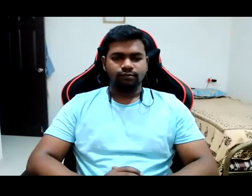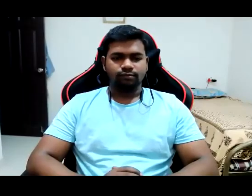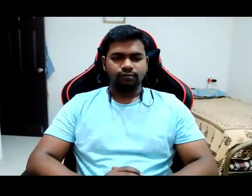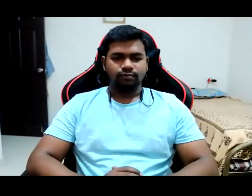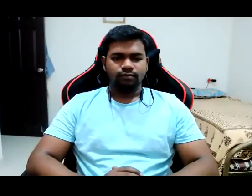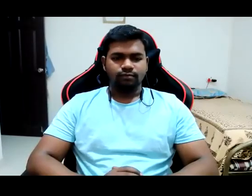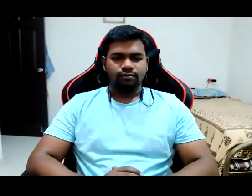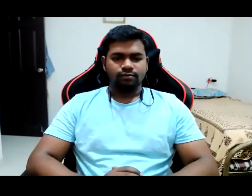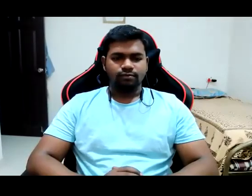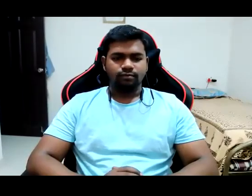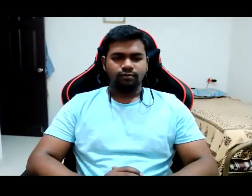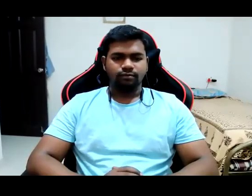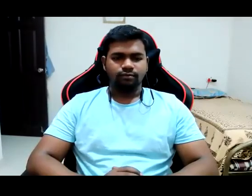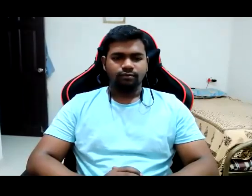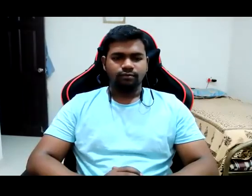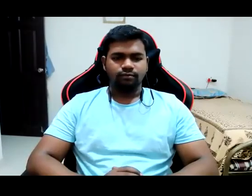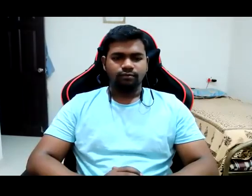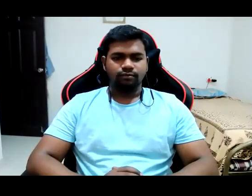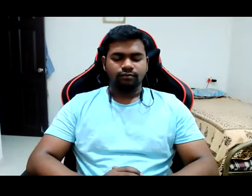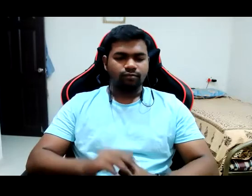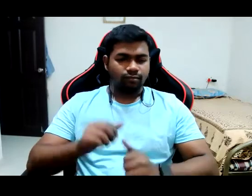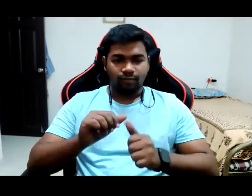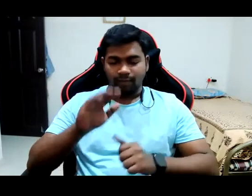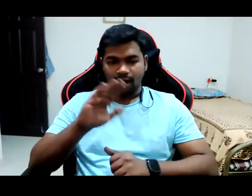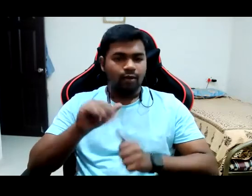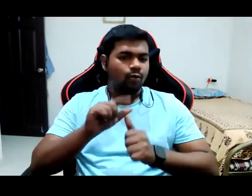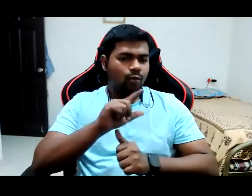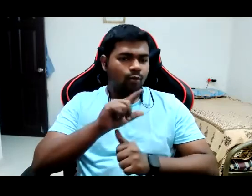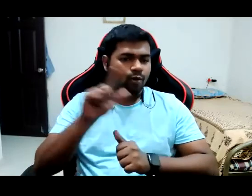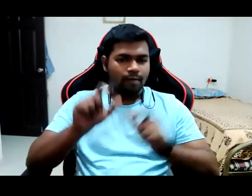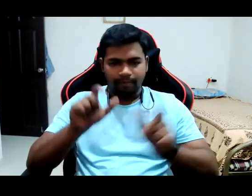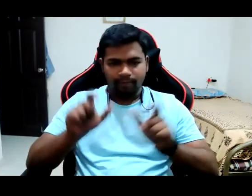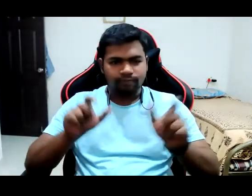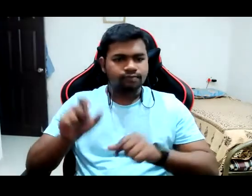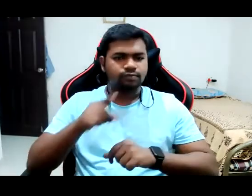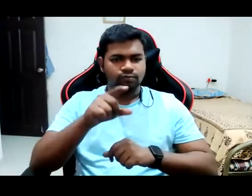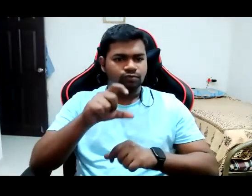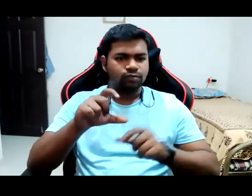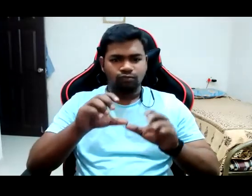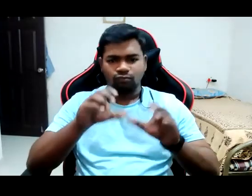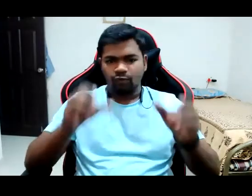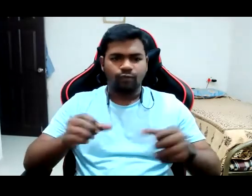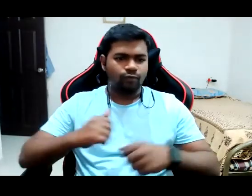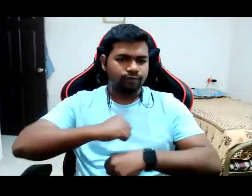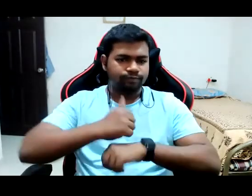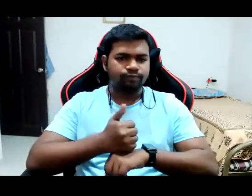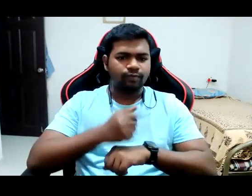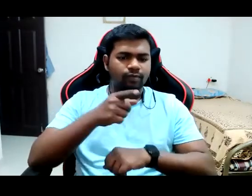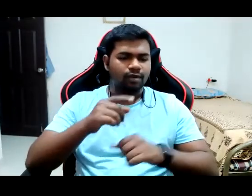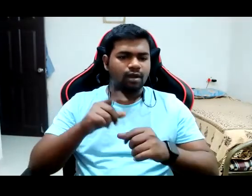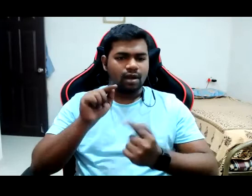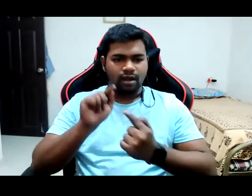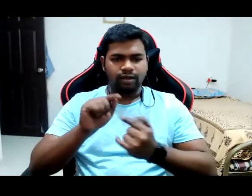Awesome. Cool. Hi, everyone. My name is Karthik. I'm one of the co-founders at iSTEM. I'm joined by my co-founder,